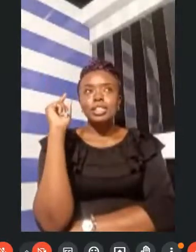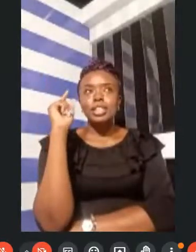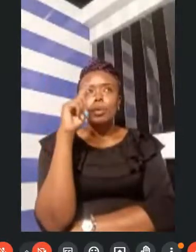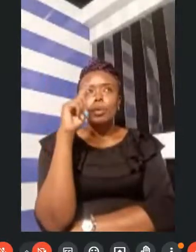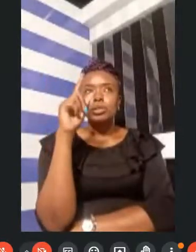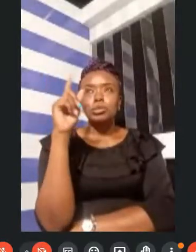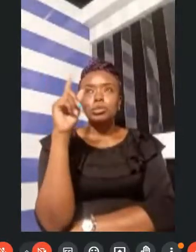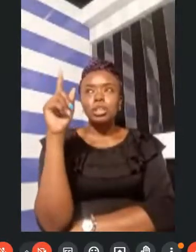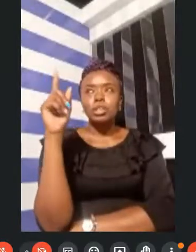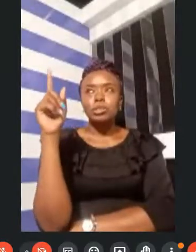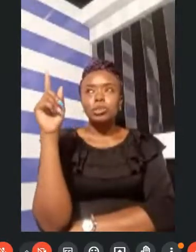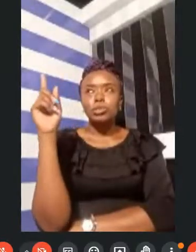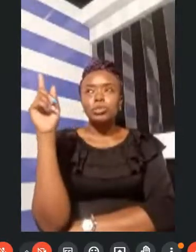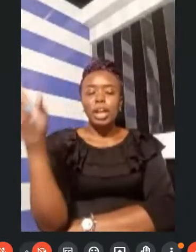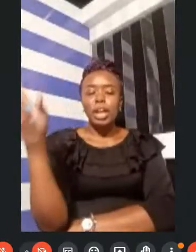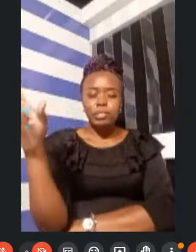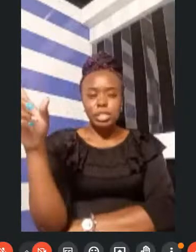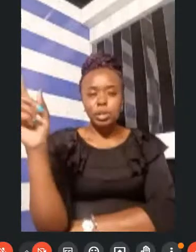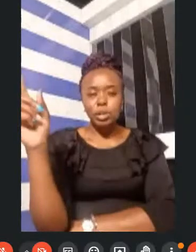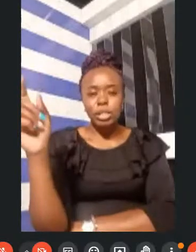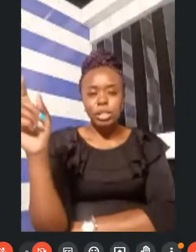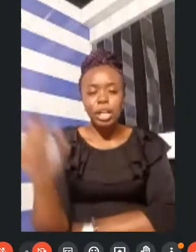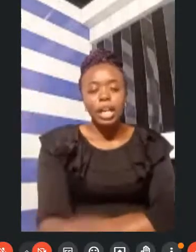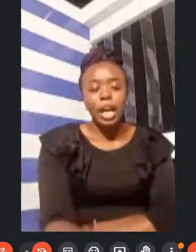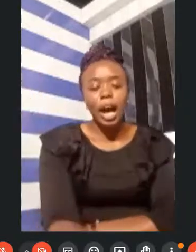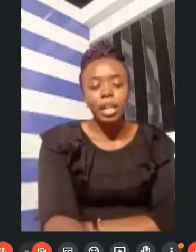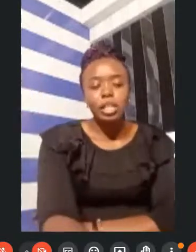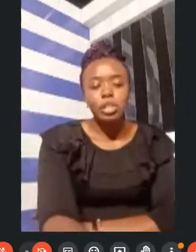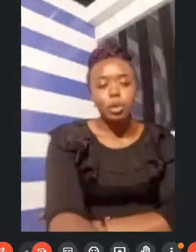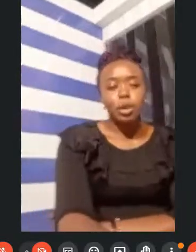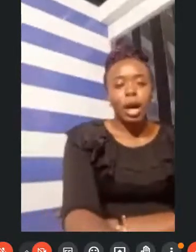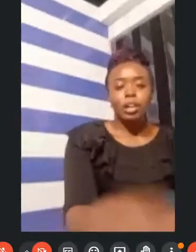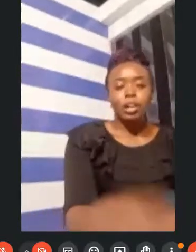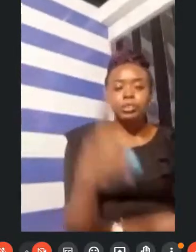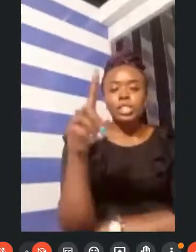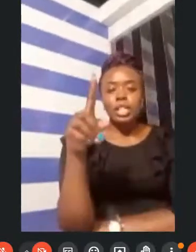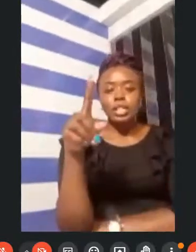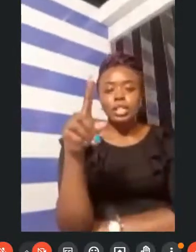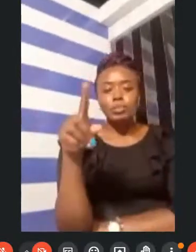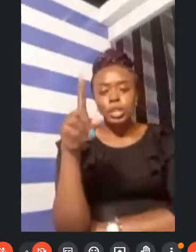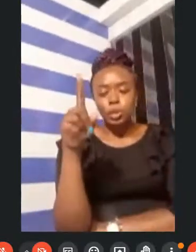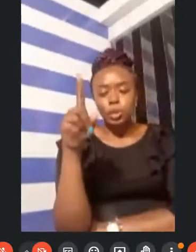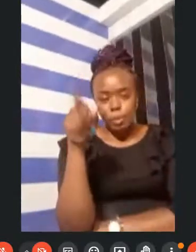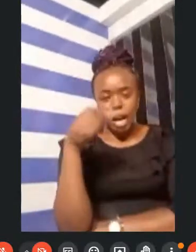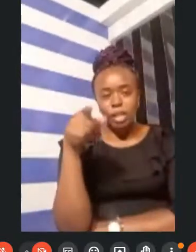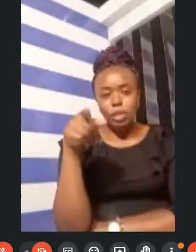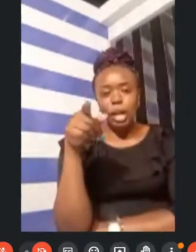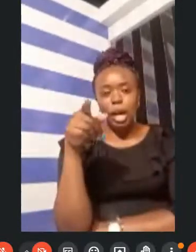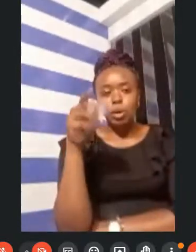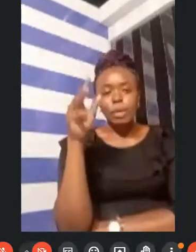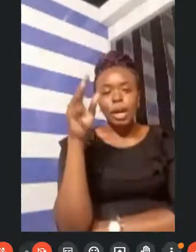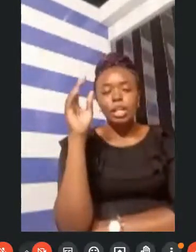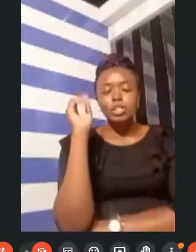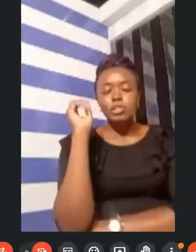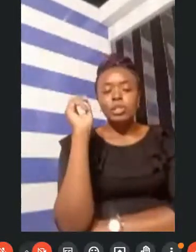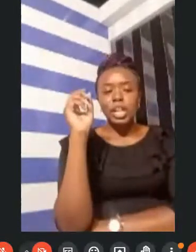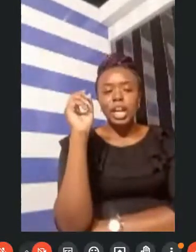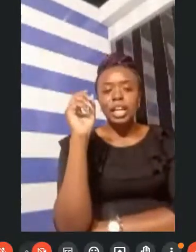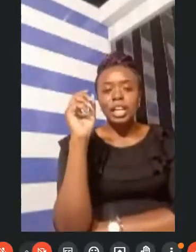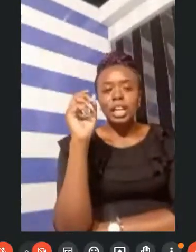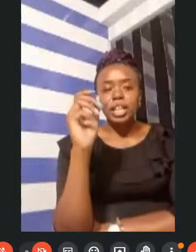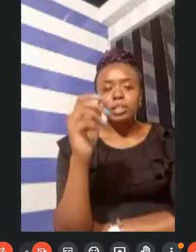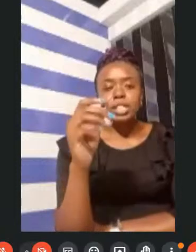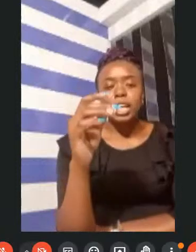300,000 has 1, 2, 3, 4, 5 zeros. Yeah. So, and of course, in between kuna mahali kuna comma.